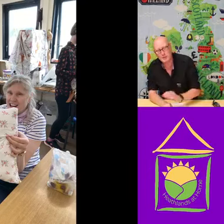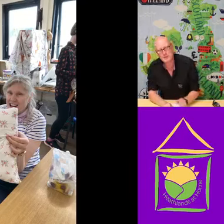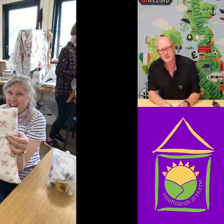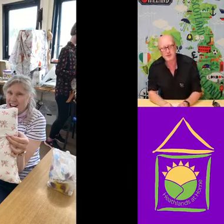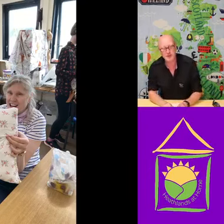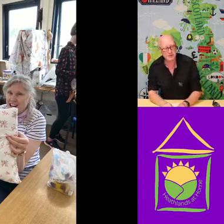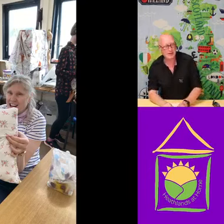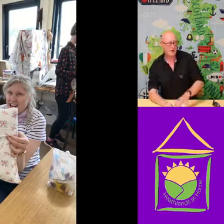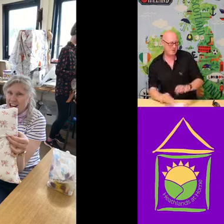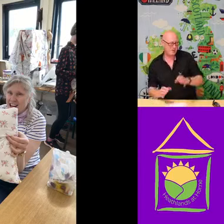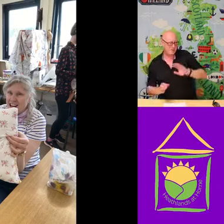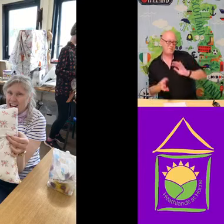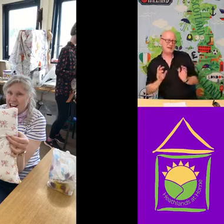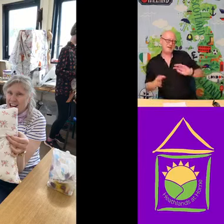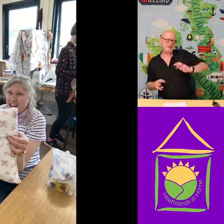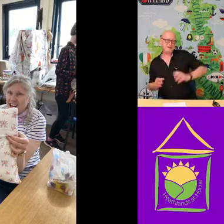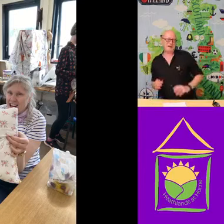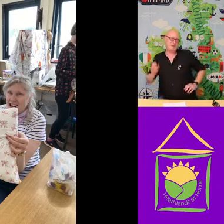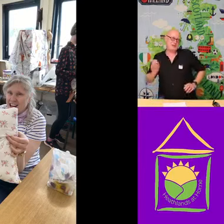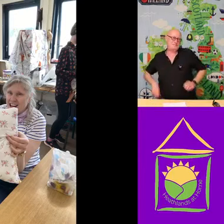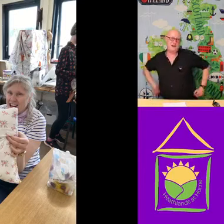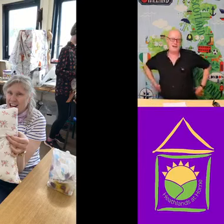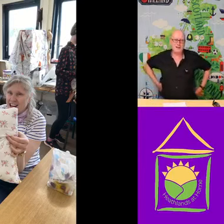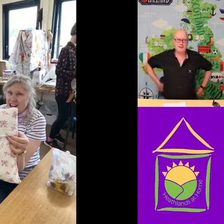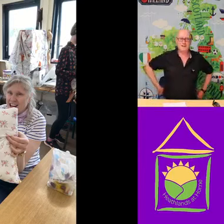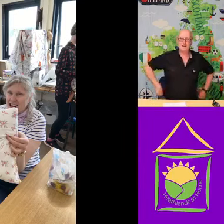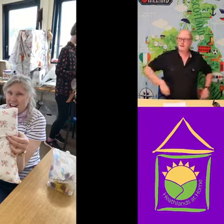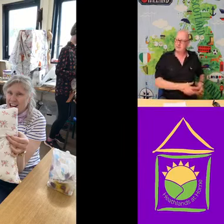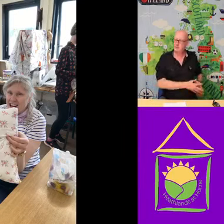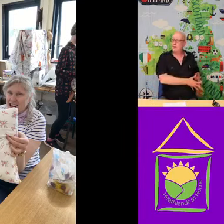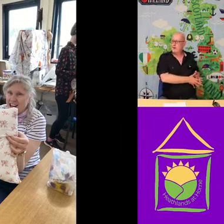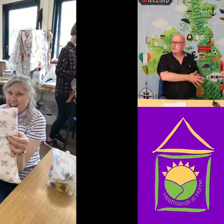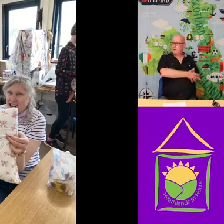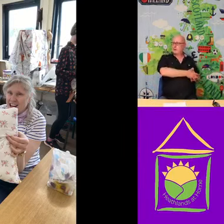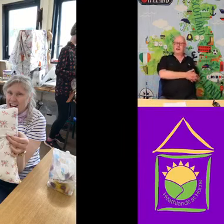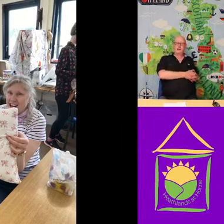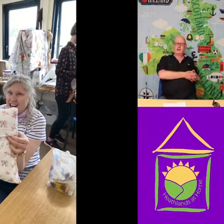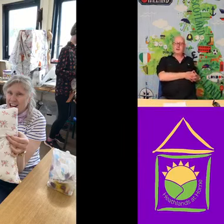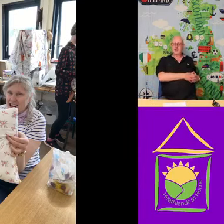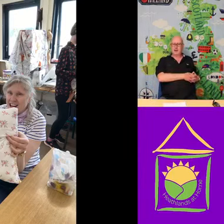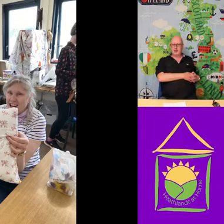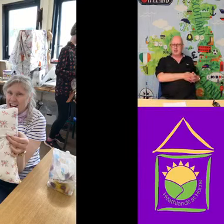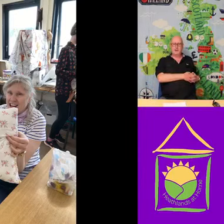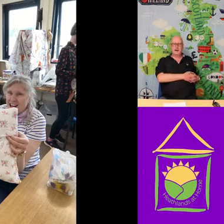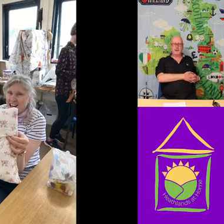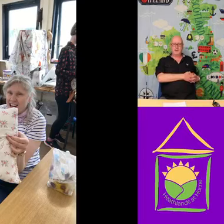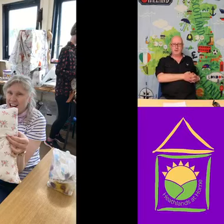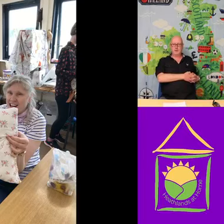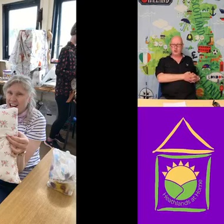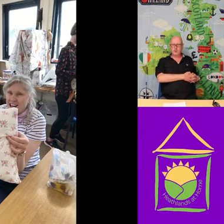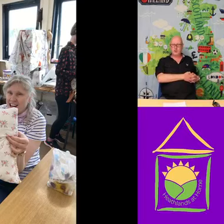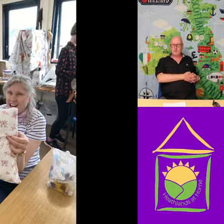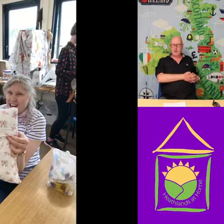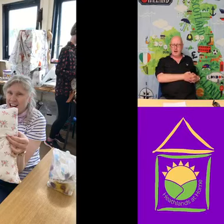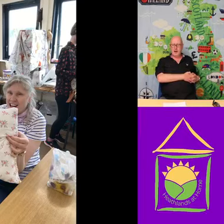me on Tuesday, ooh, I'm getting a new couch on Friday. Another one. Rolling in money she is. So she's been gone graduate cushions. So